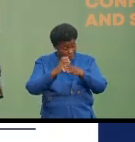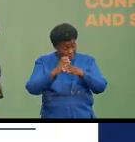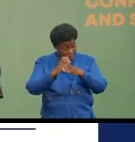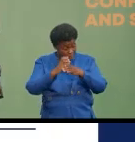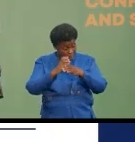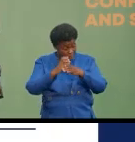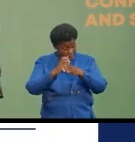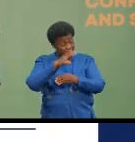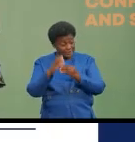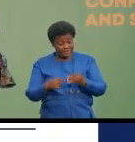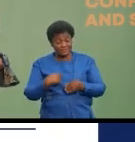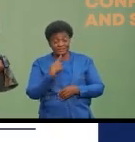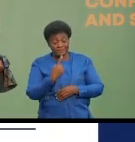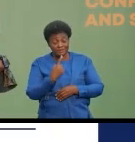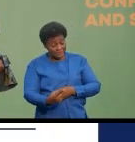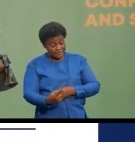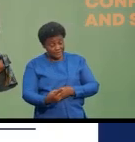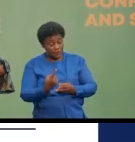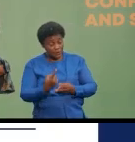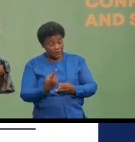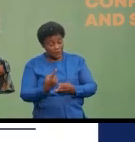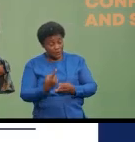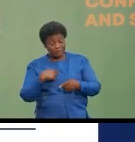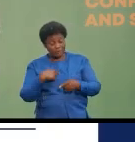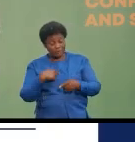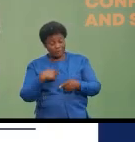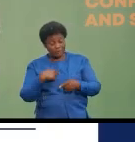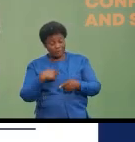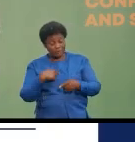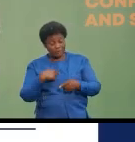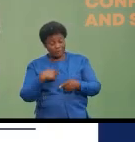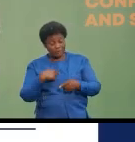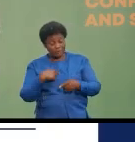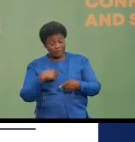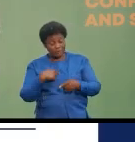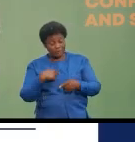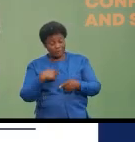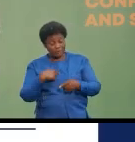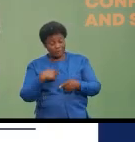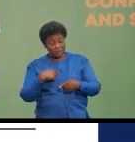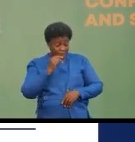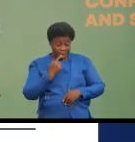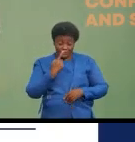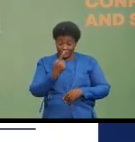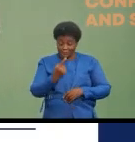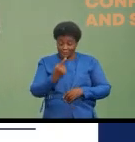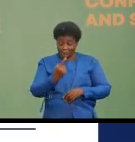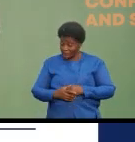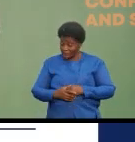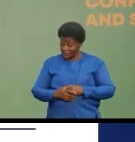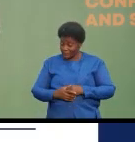by leaving you with one of my favorite Nigerian sayings.